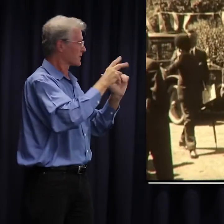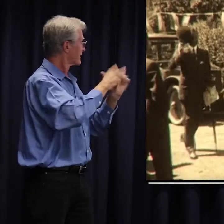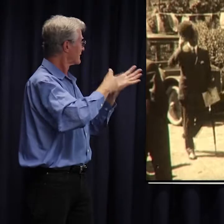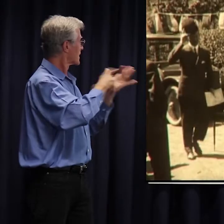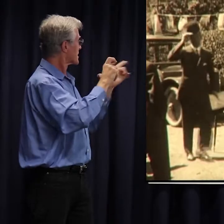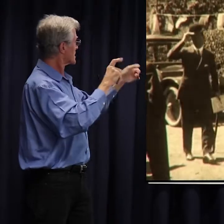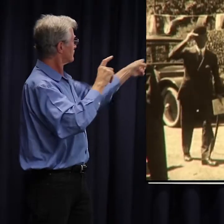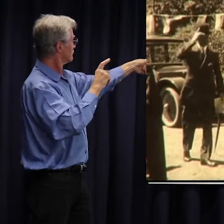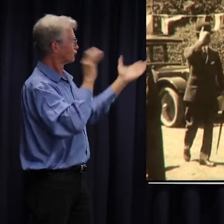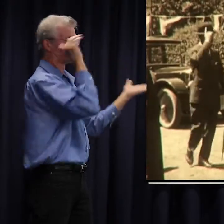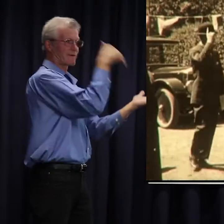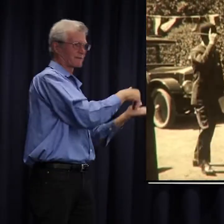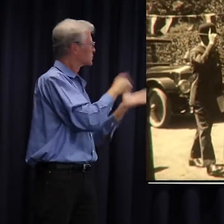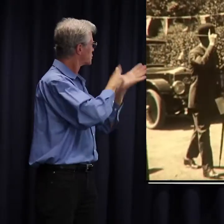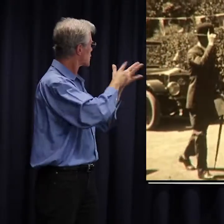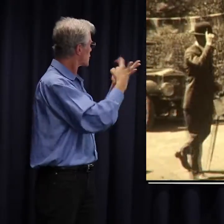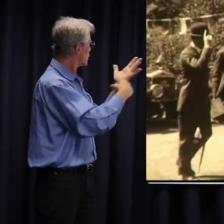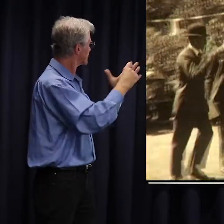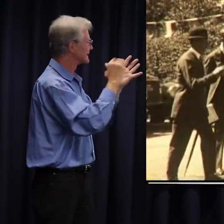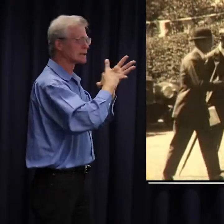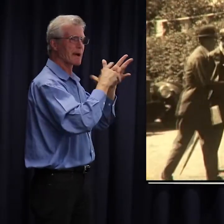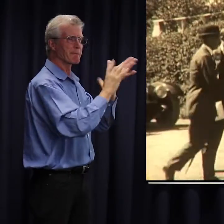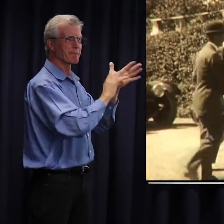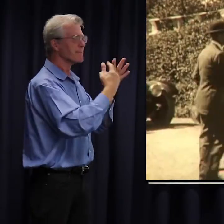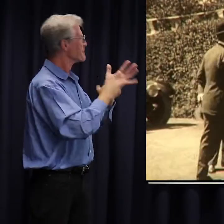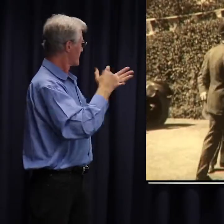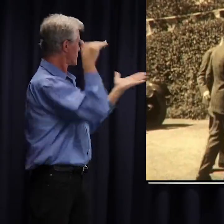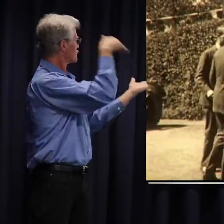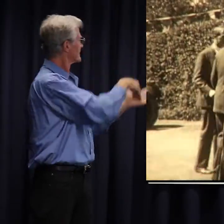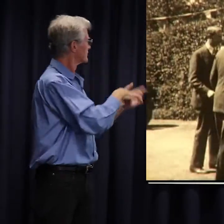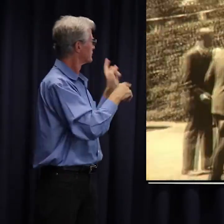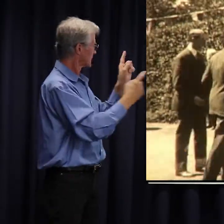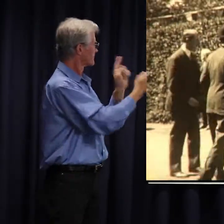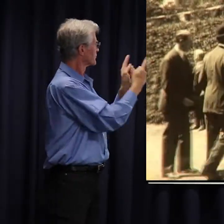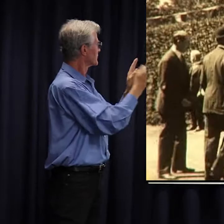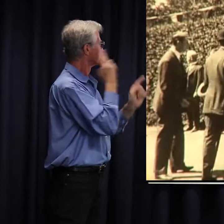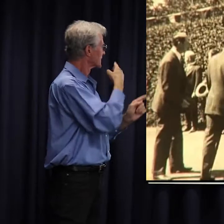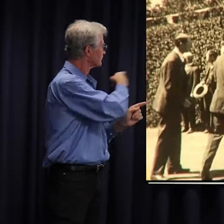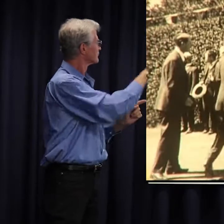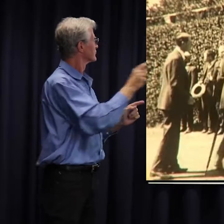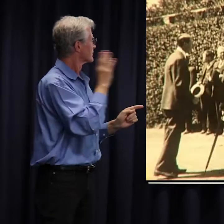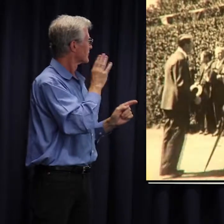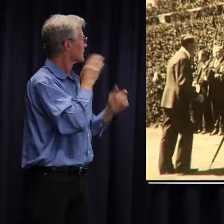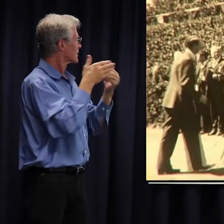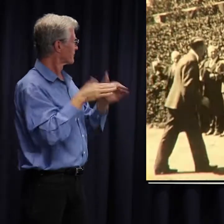So we invited the Governor-General of Victoria to open the Jolimont building, Mr.